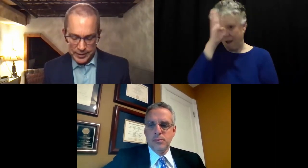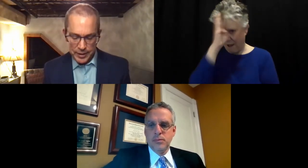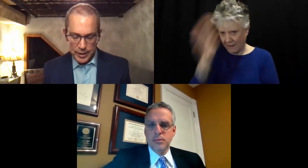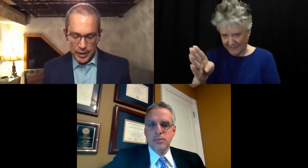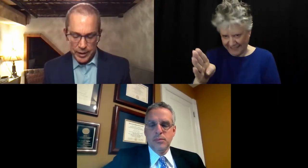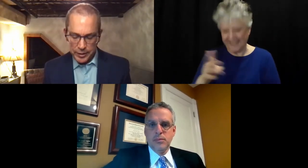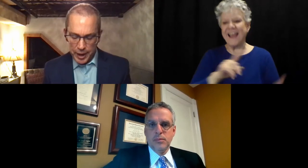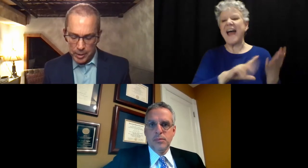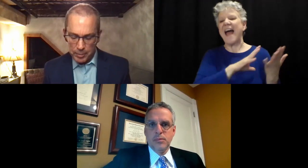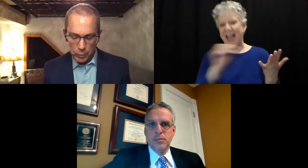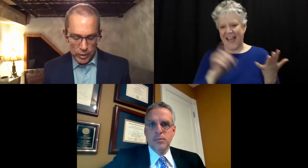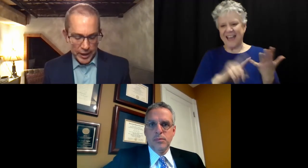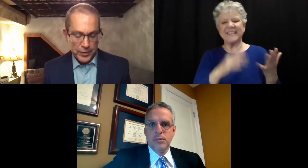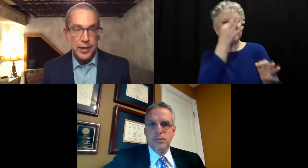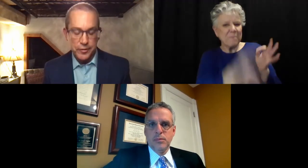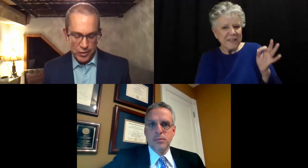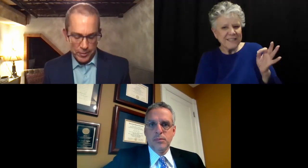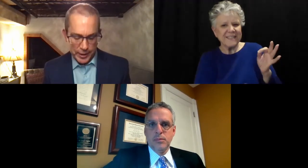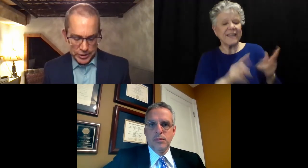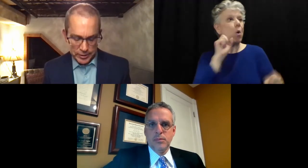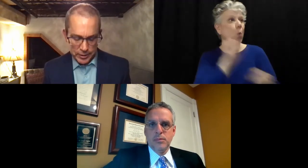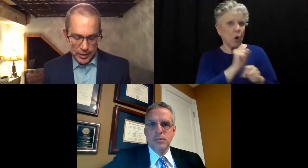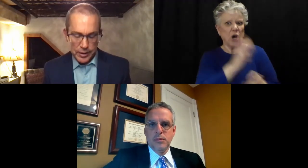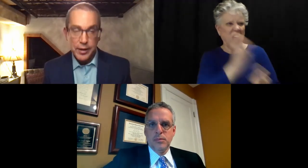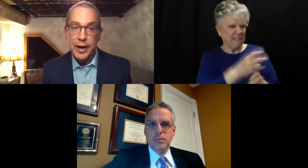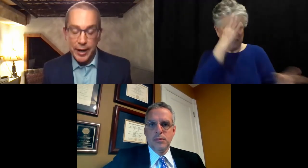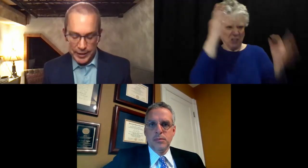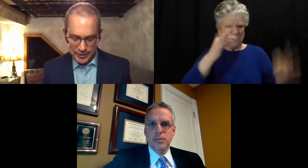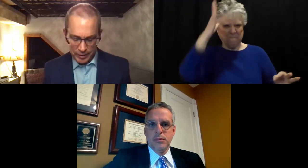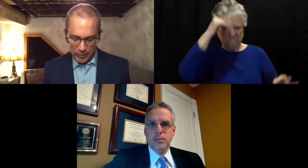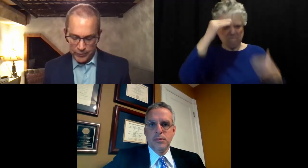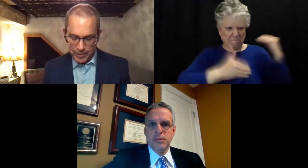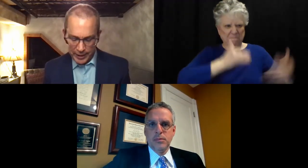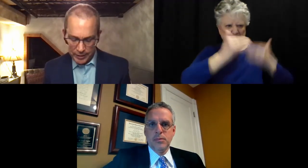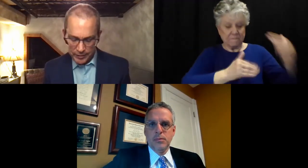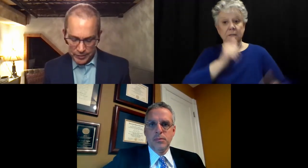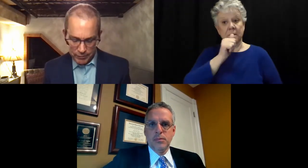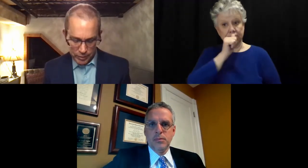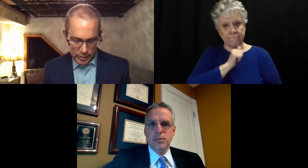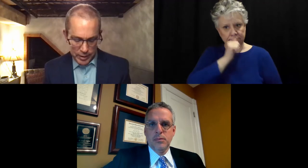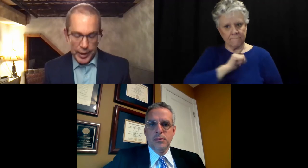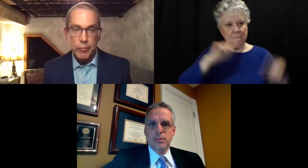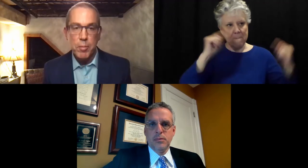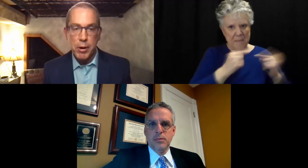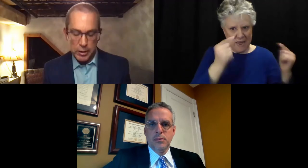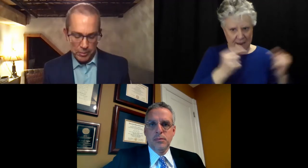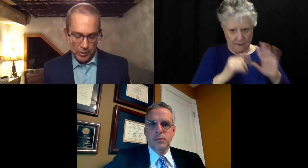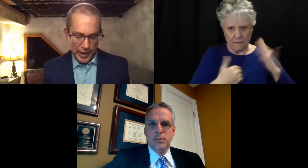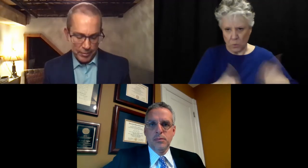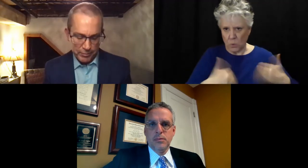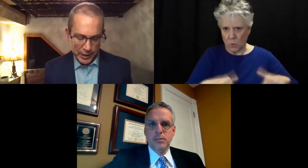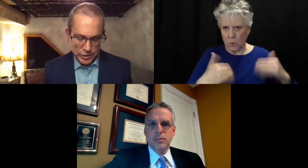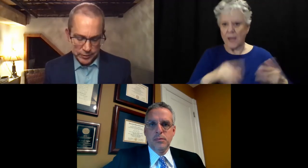simplicity, an indomitable work ethic and determination, a high tolerance for pain and discomfort, a